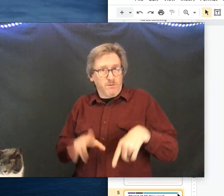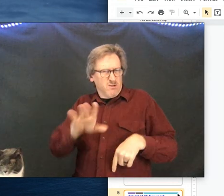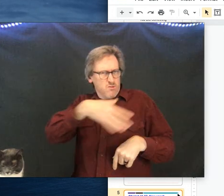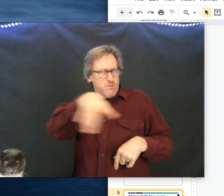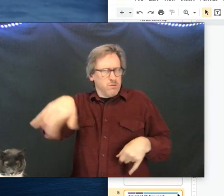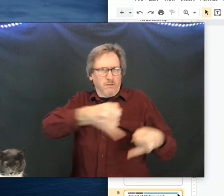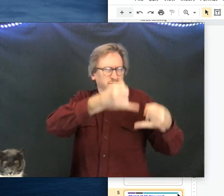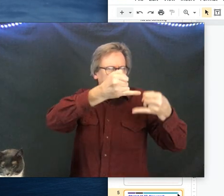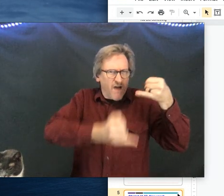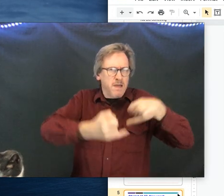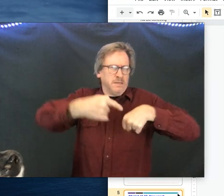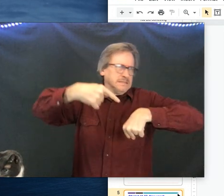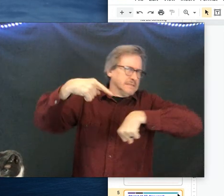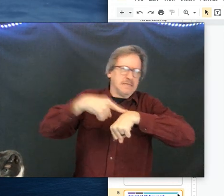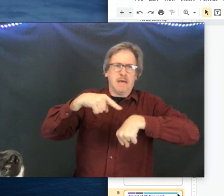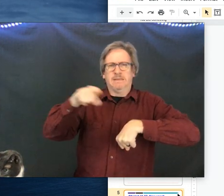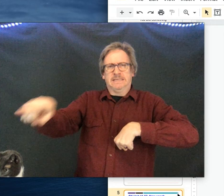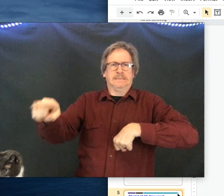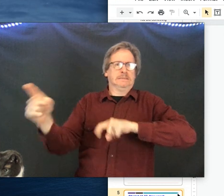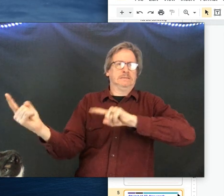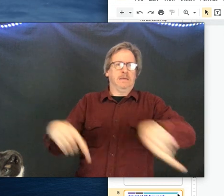cite it,